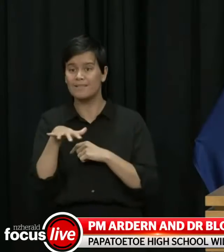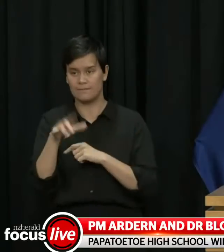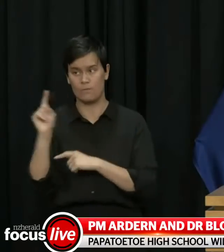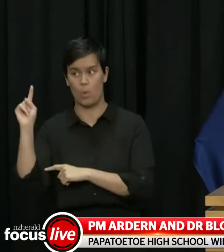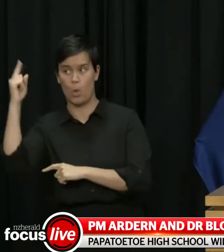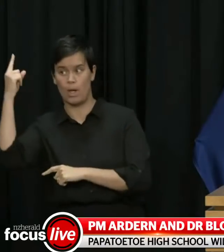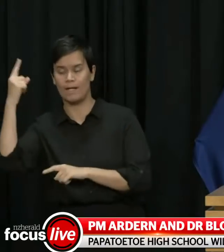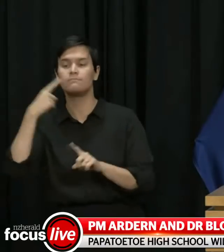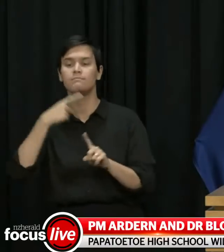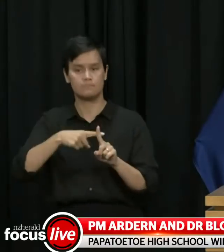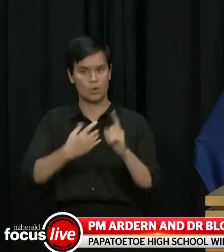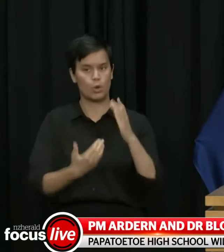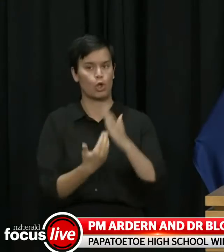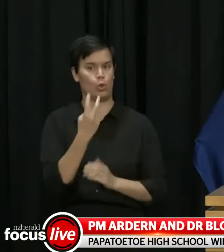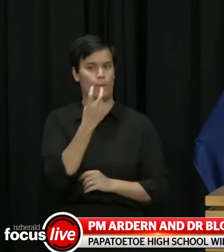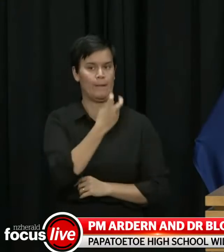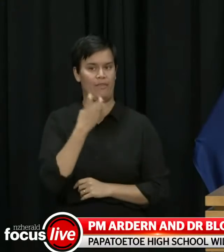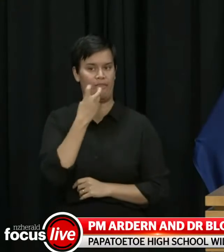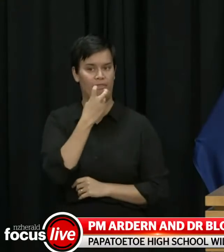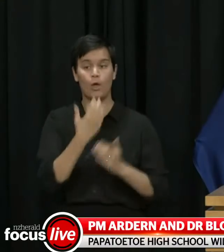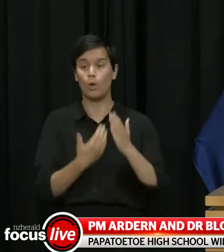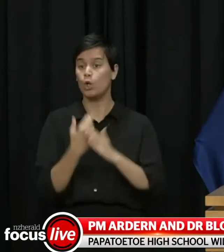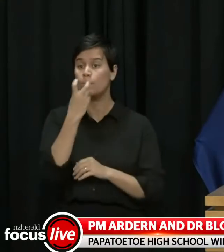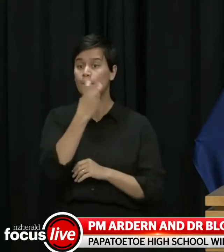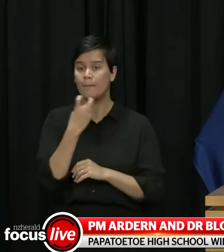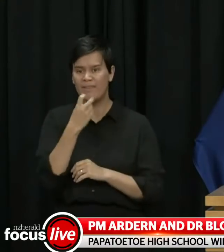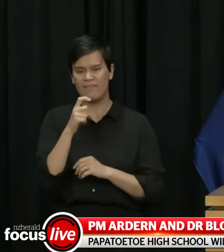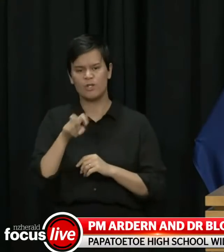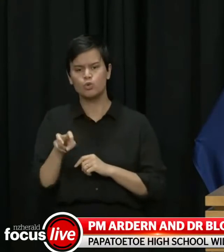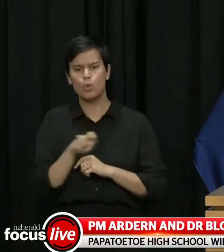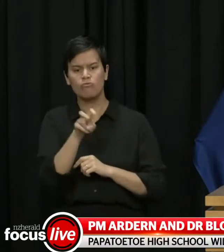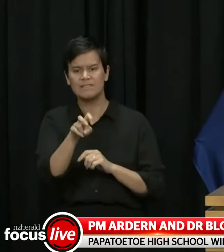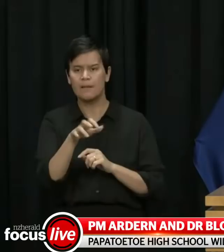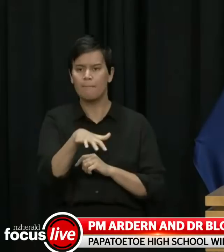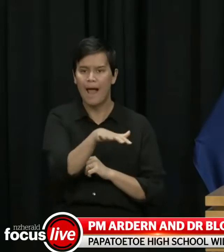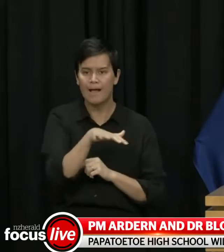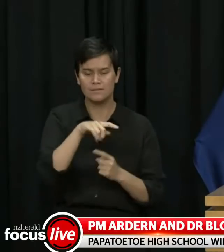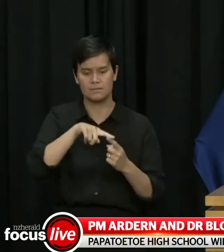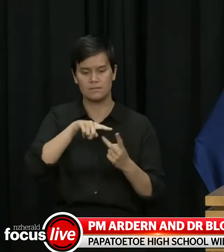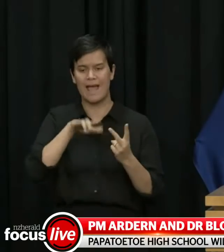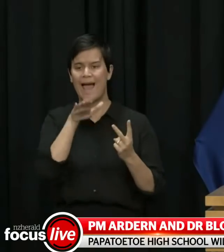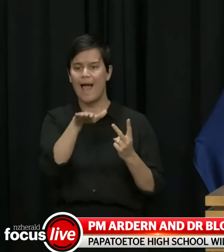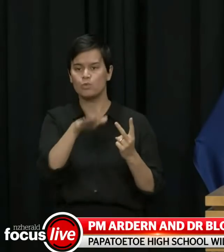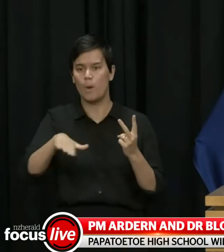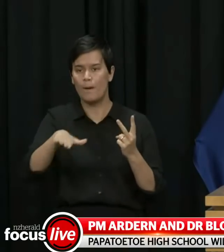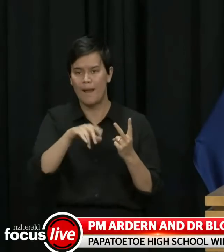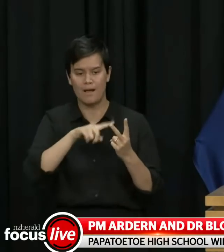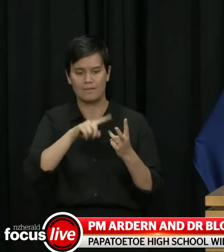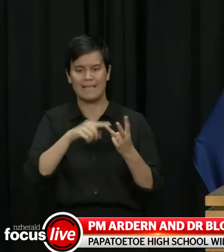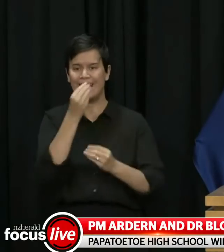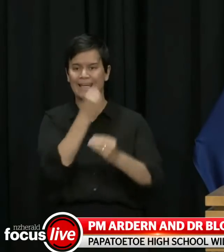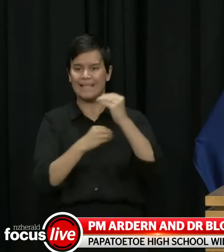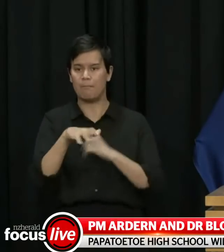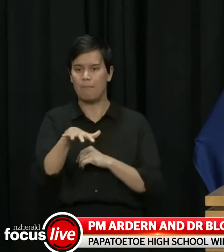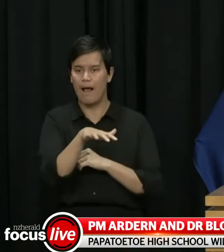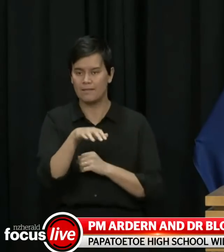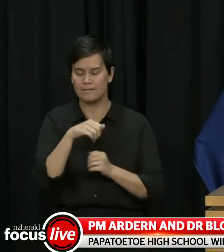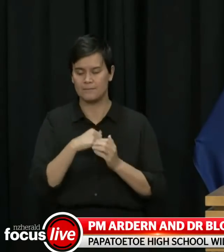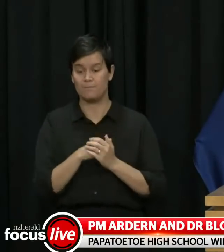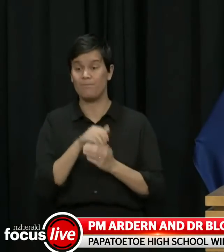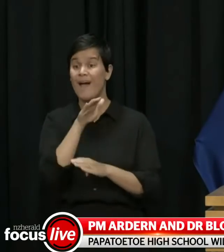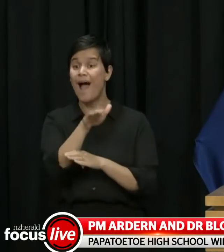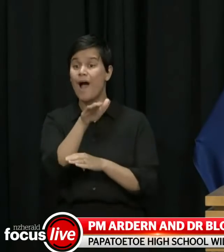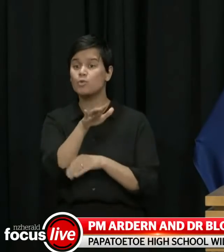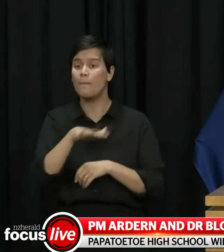Plymouth that are tourist attractions or eating places, as well as outdoor places. The outdoor places like the Egmont National